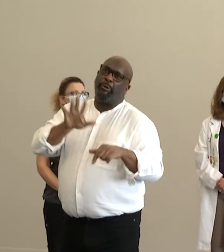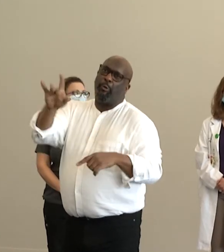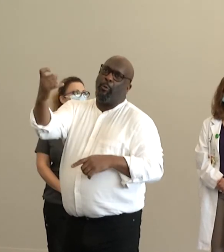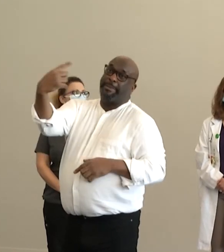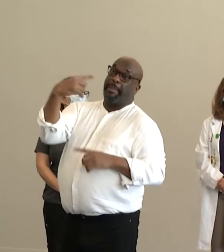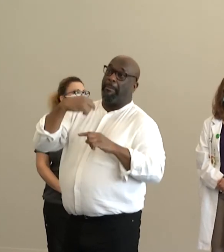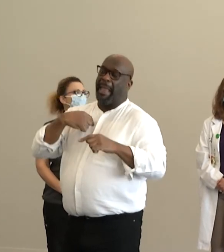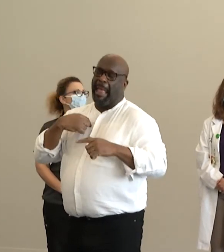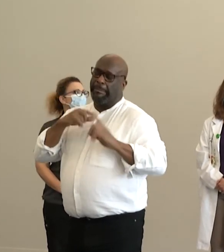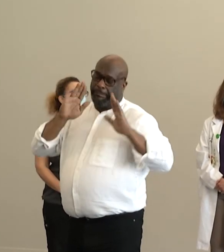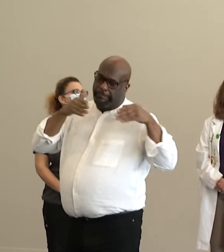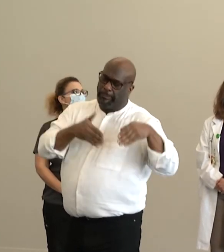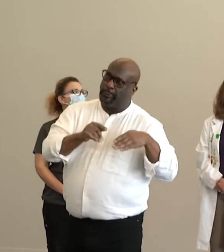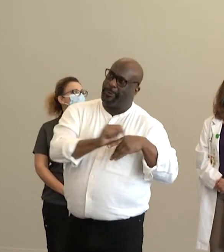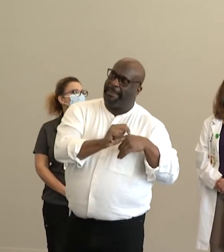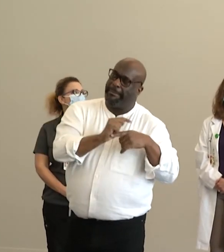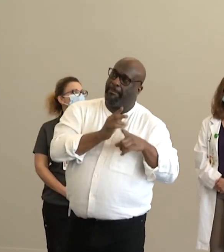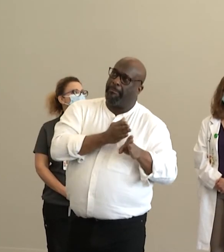training end of it.